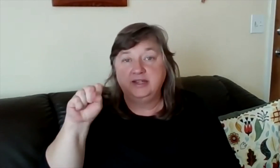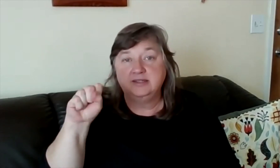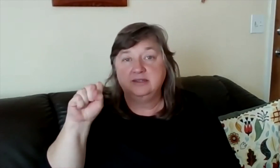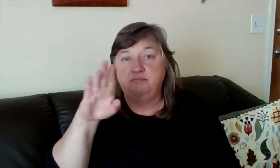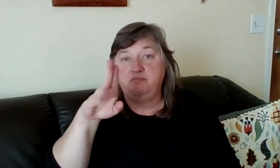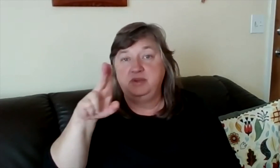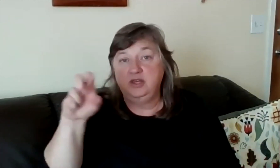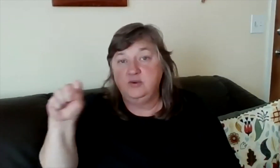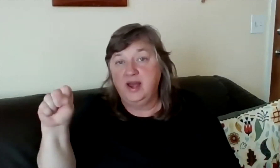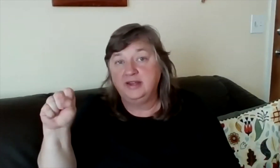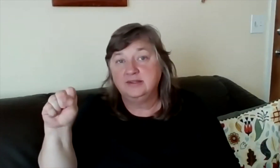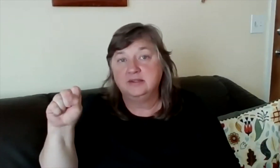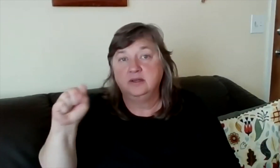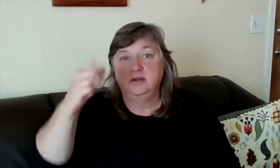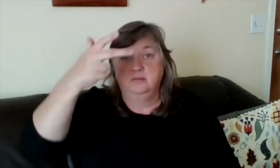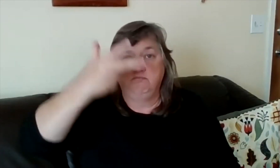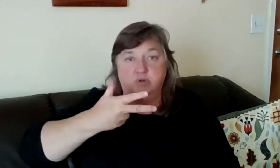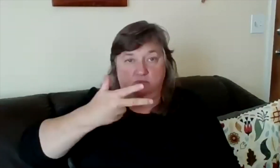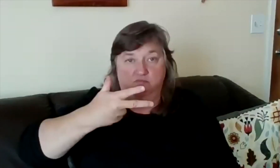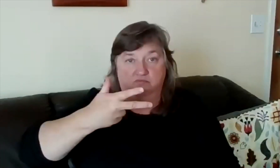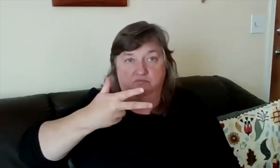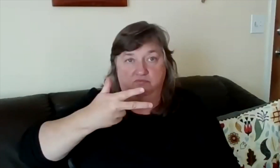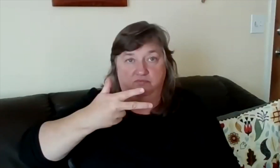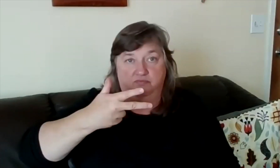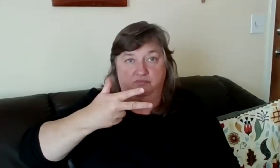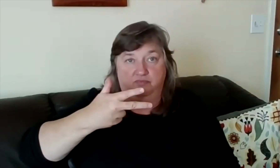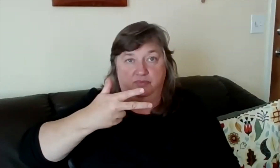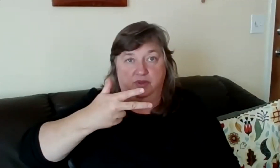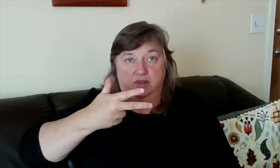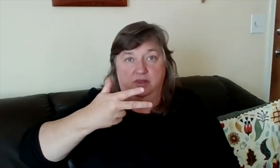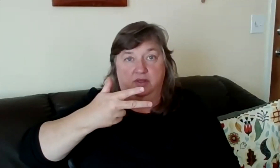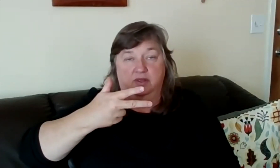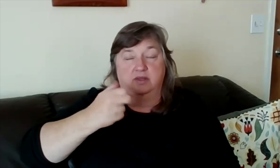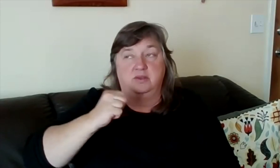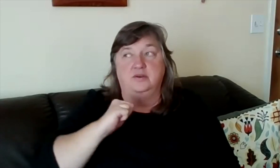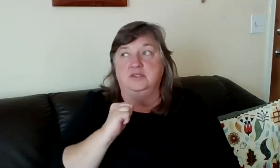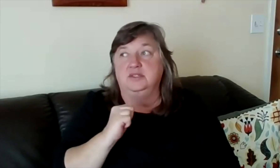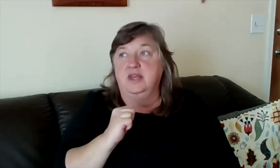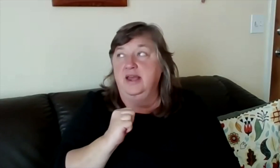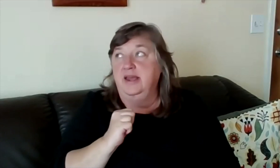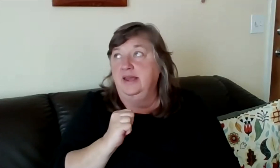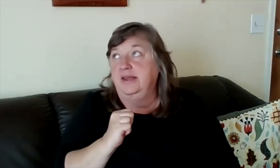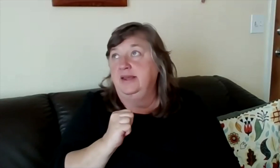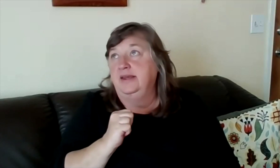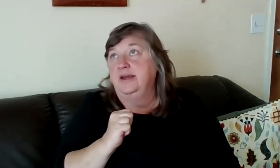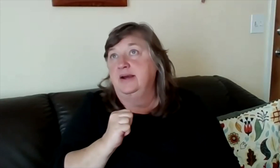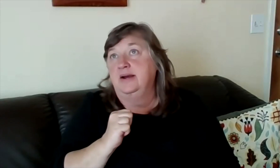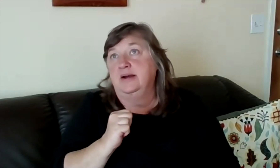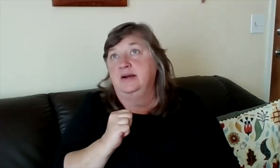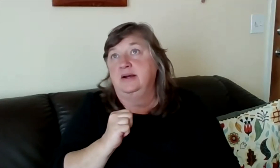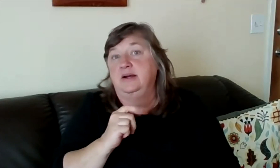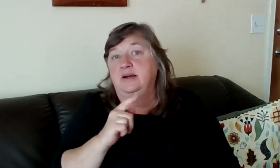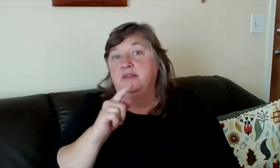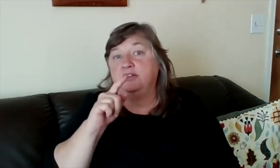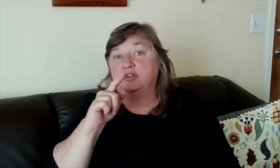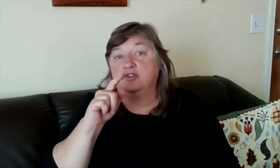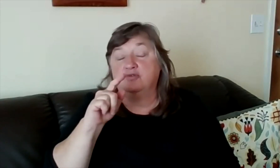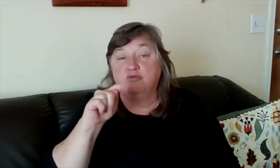bus, B-U-S, boom. You could say the